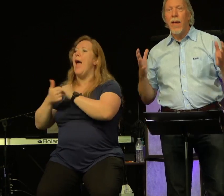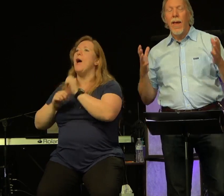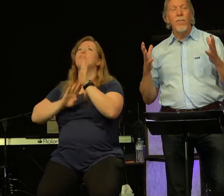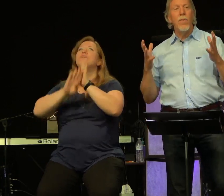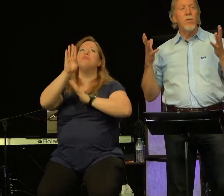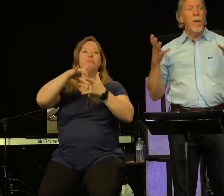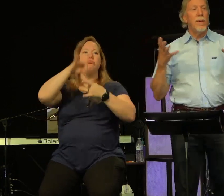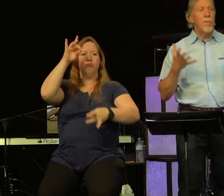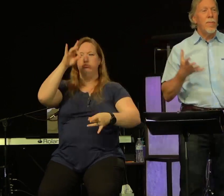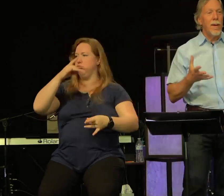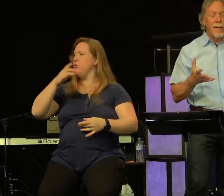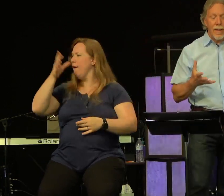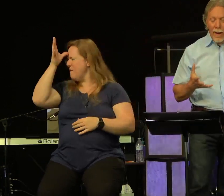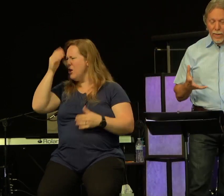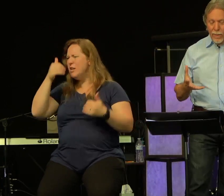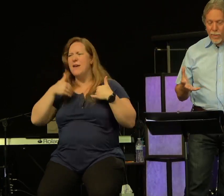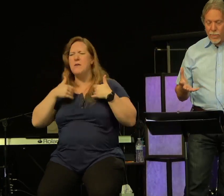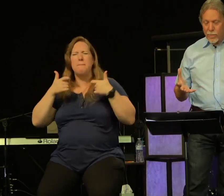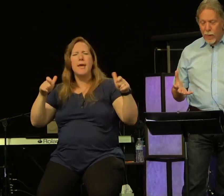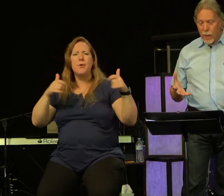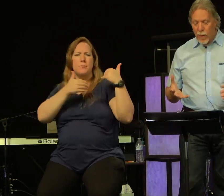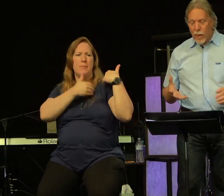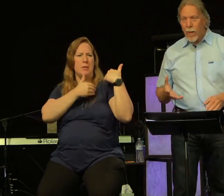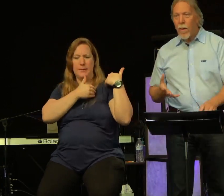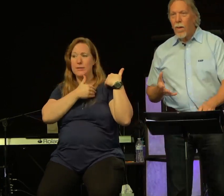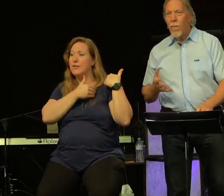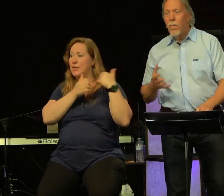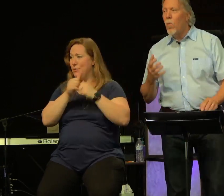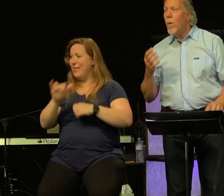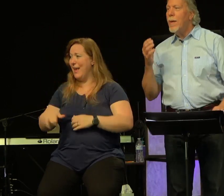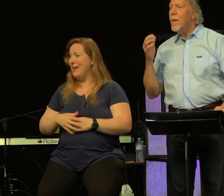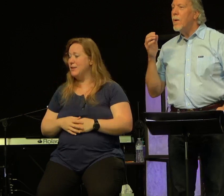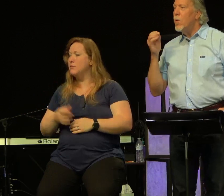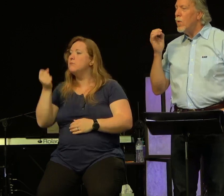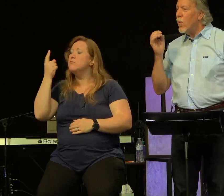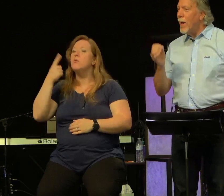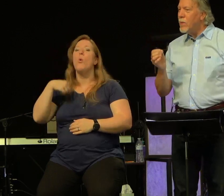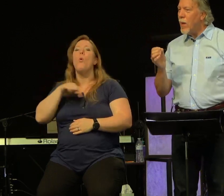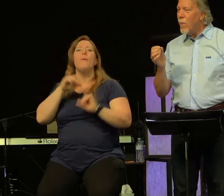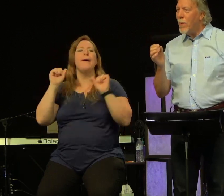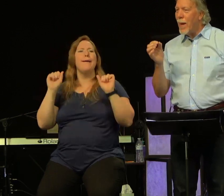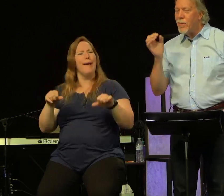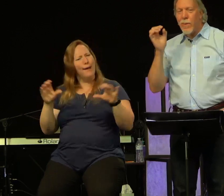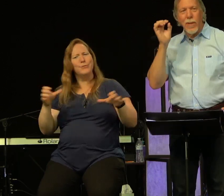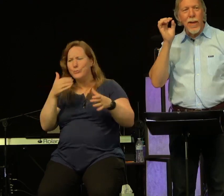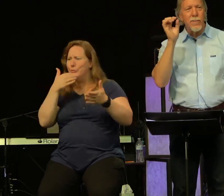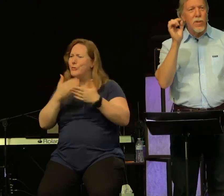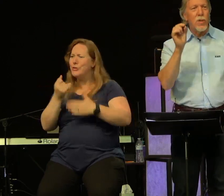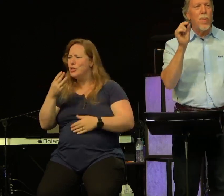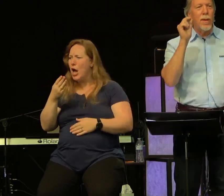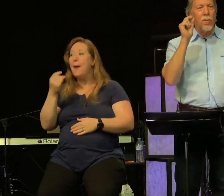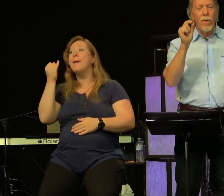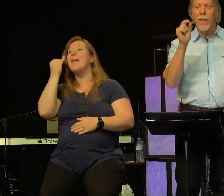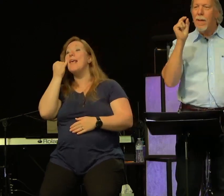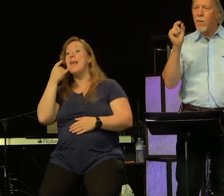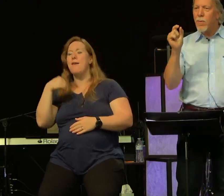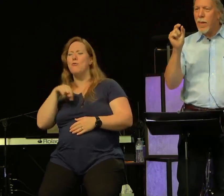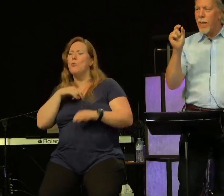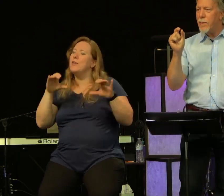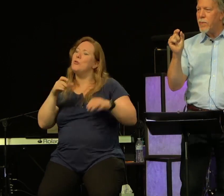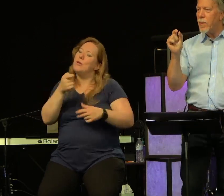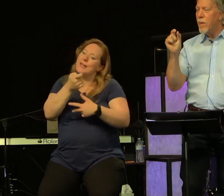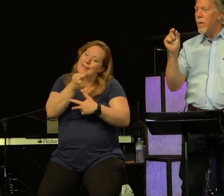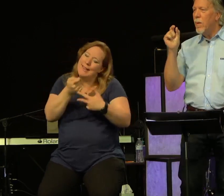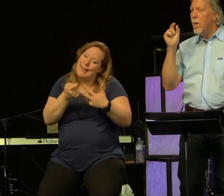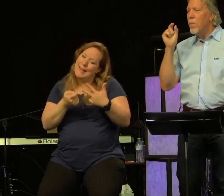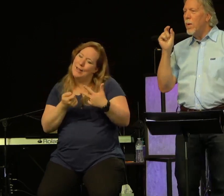There's a heavy responsibility there, but we can do a great job of that sometimes just by doing the little